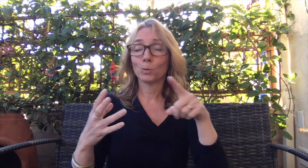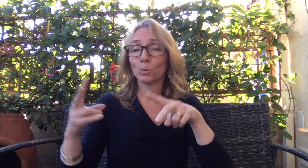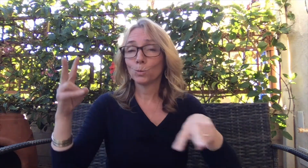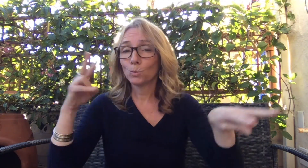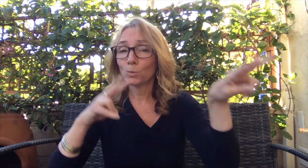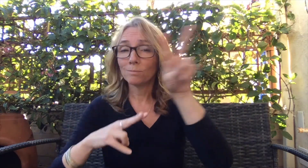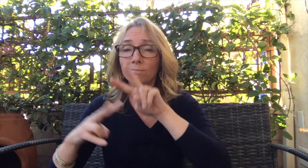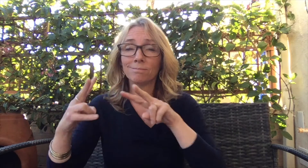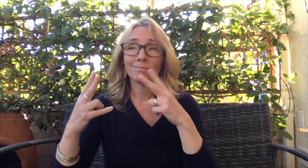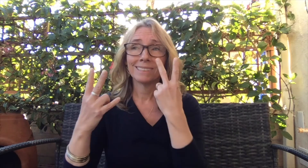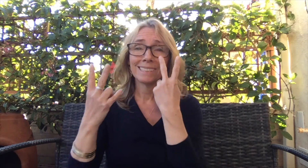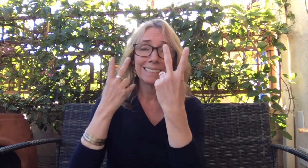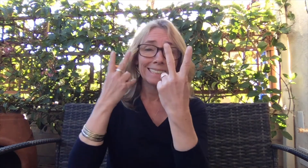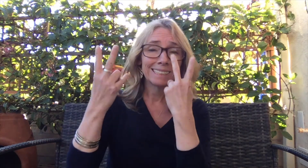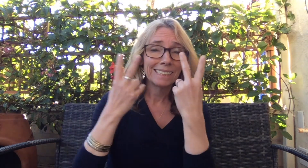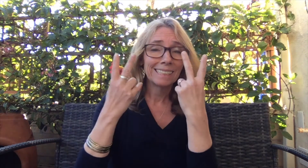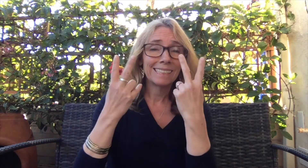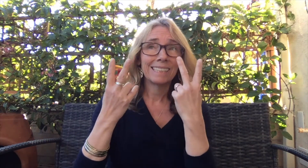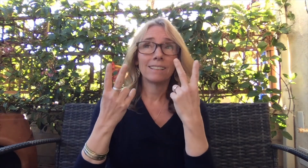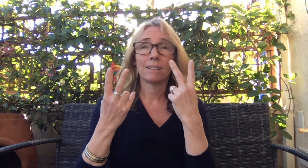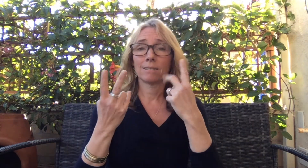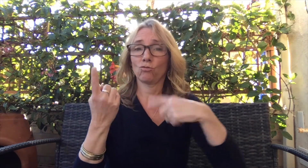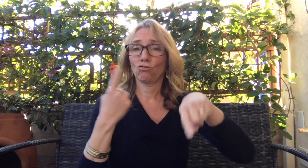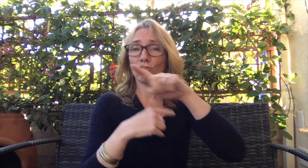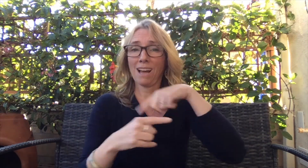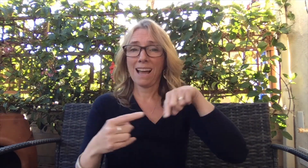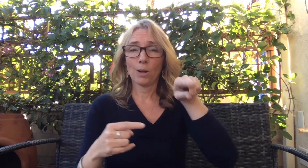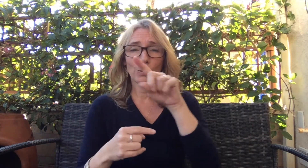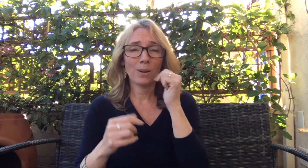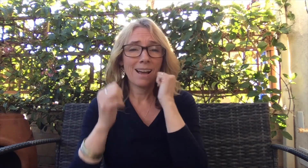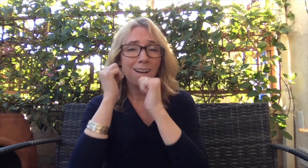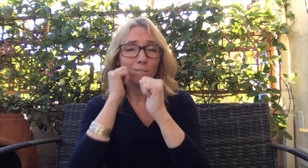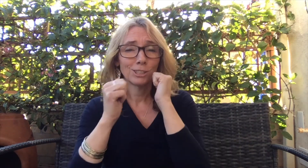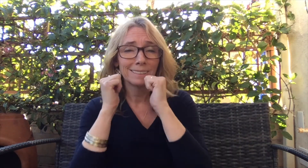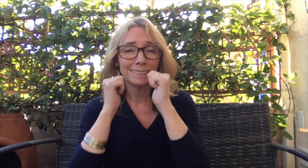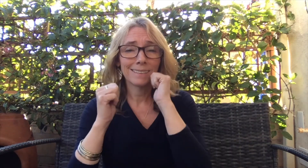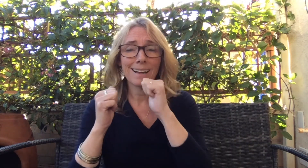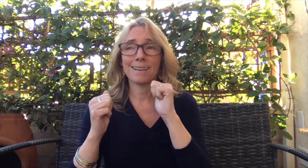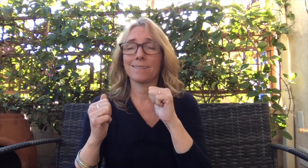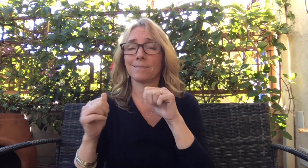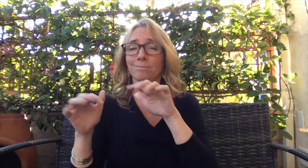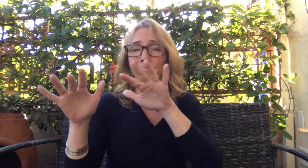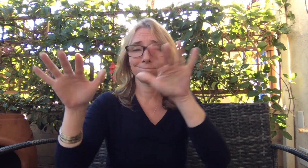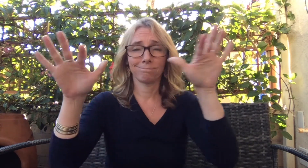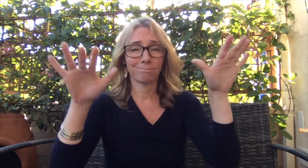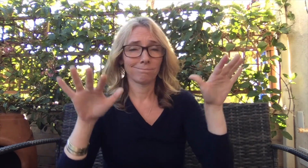And then, as you observe the world around you, day in and day out,